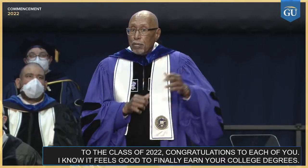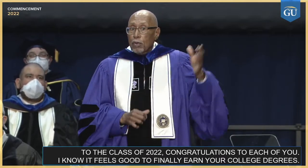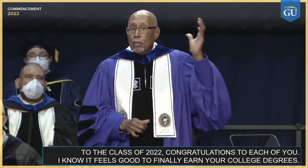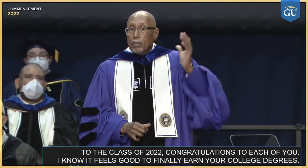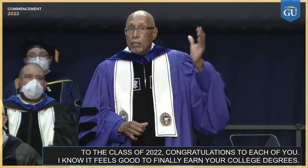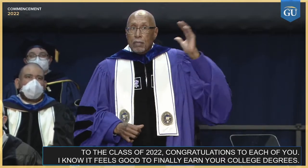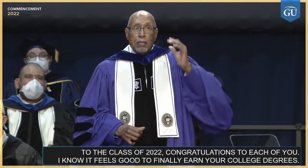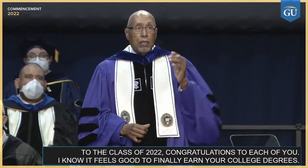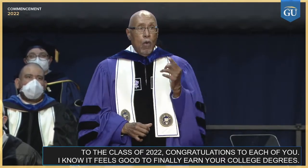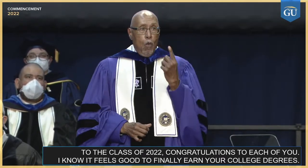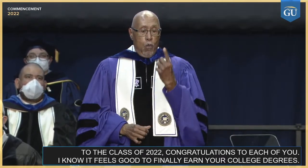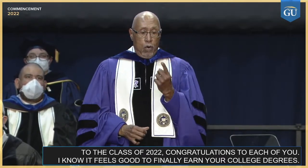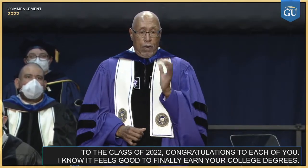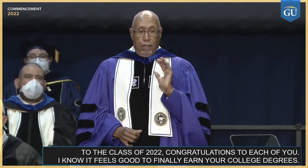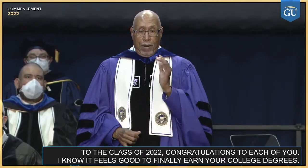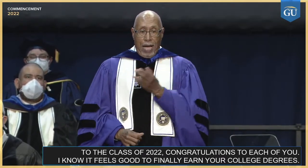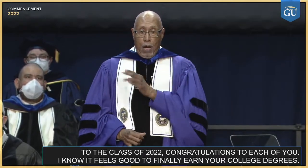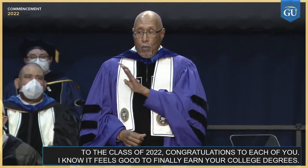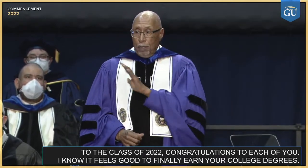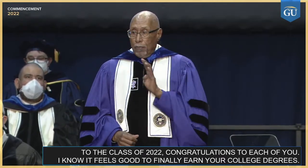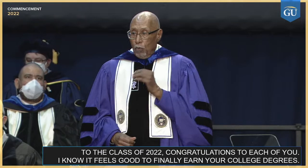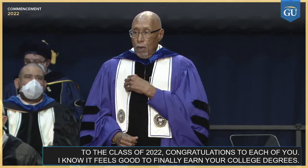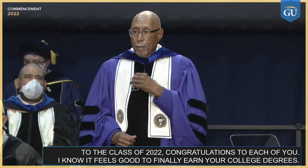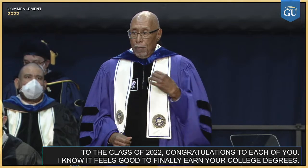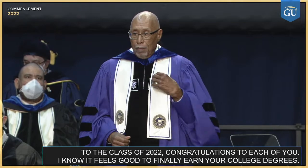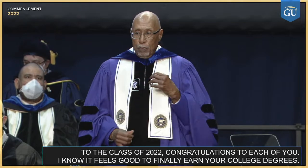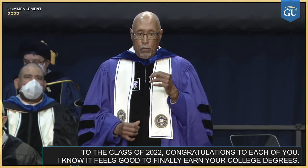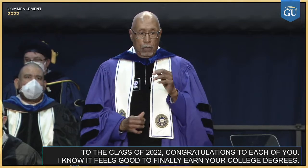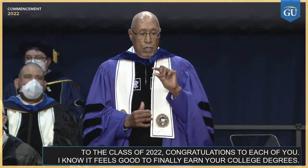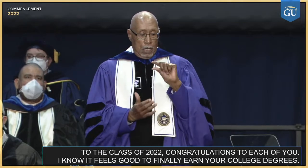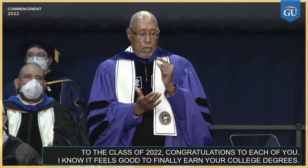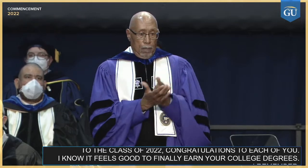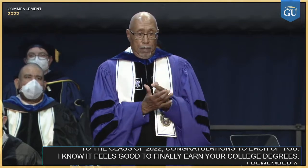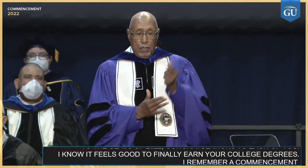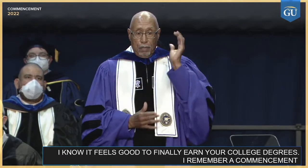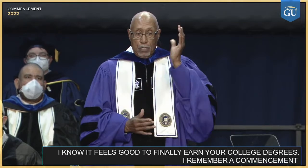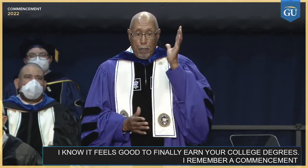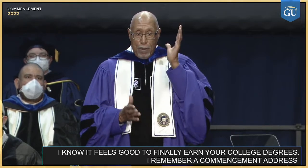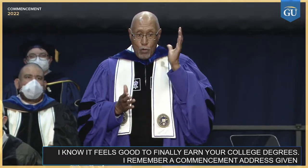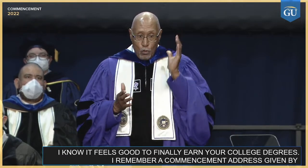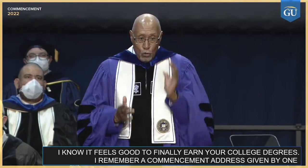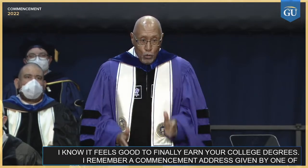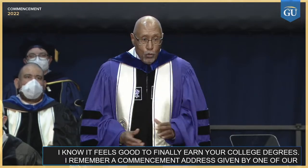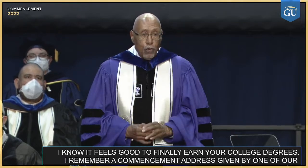I remember a commencement address given by one of our board members,